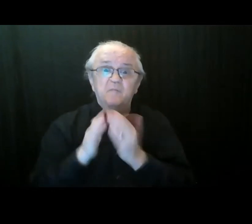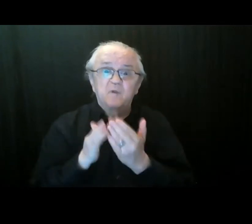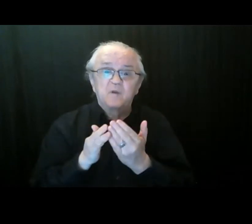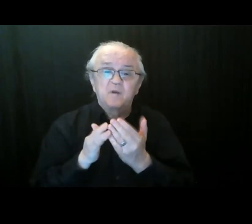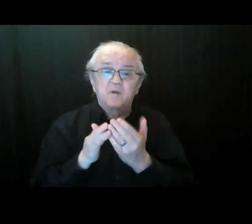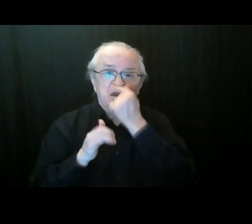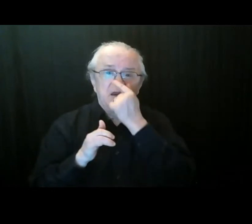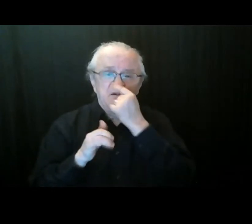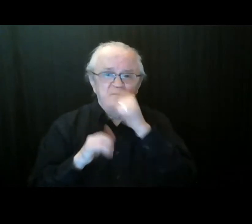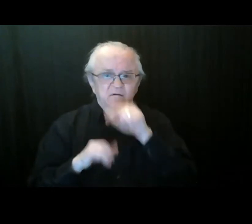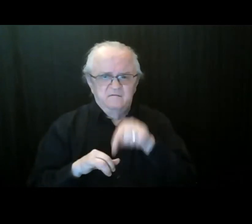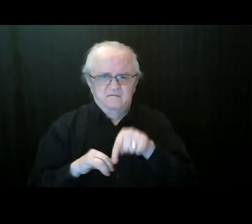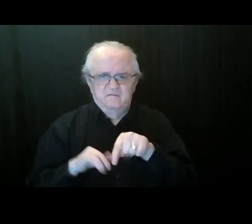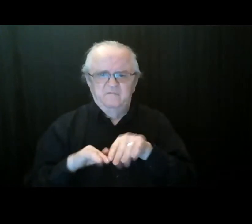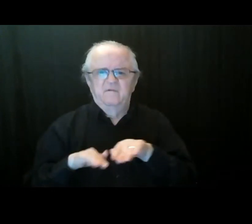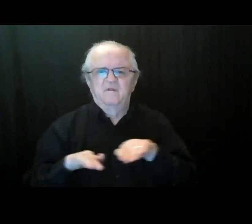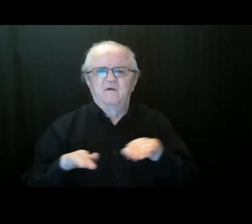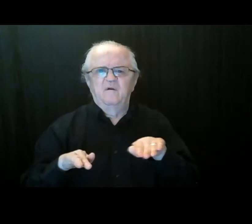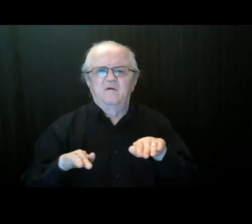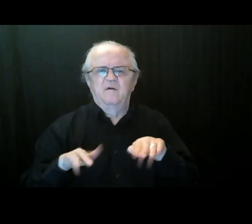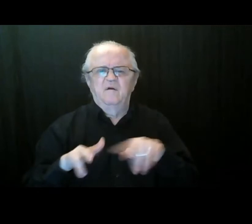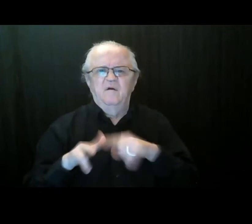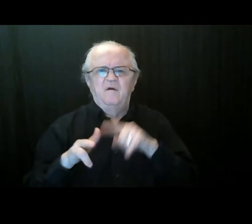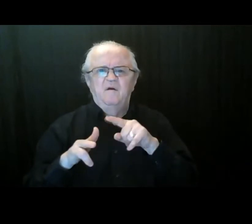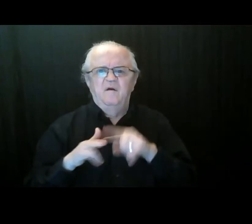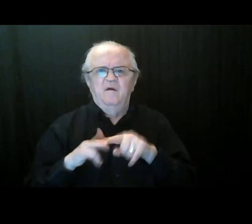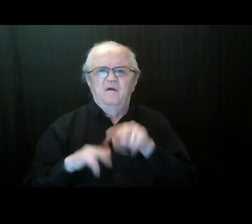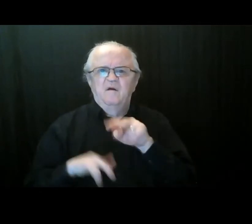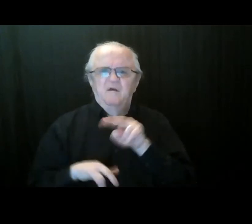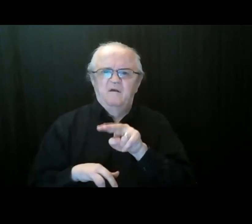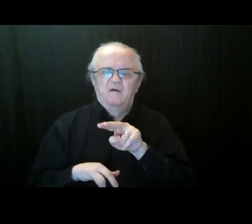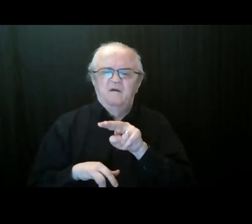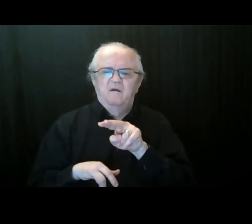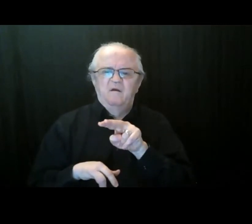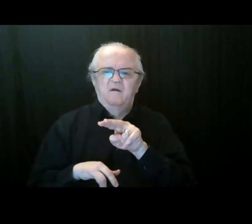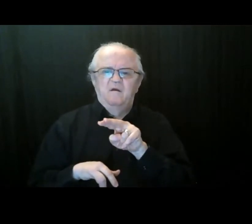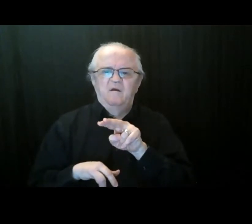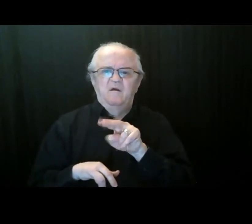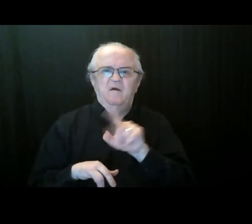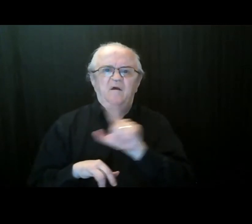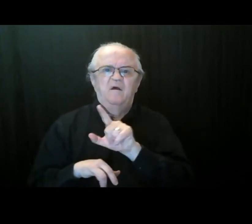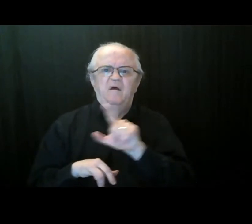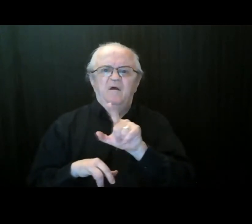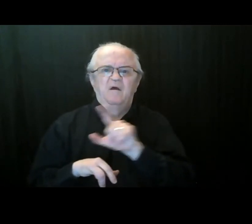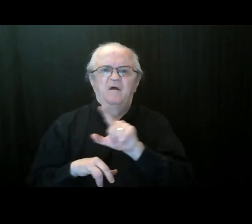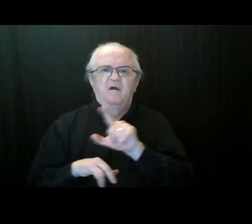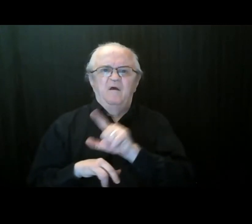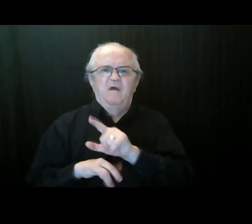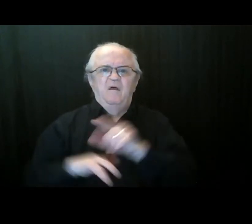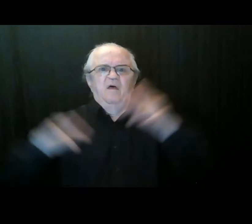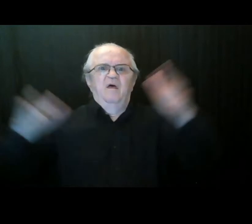the floor. But then they saw her. She was sprawled on the window